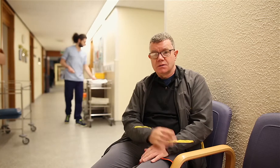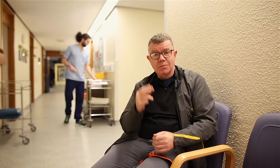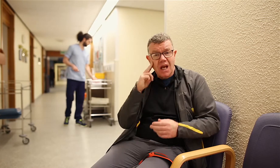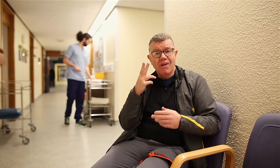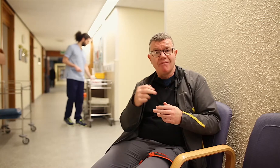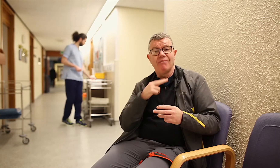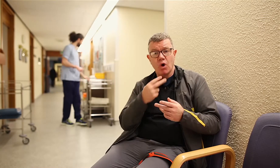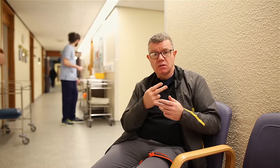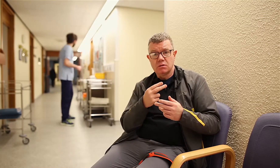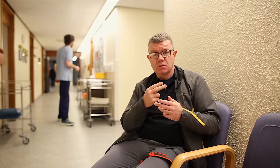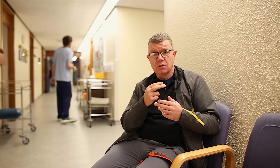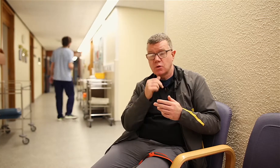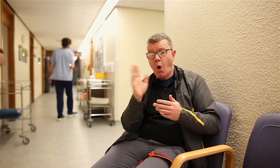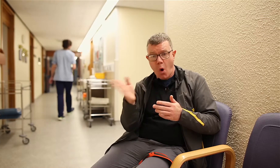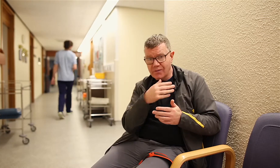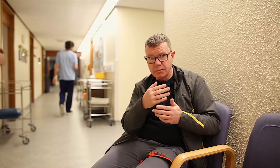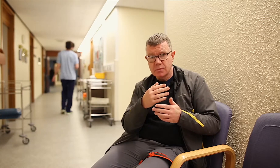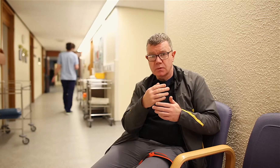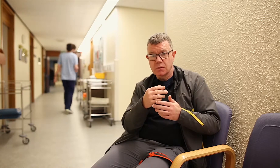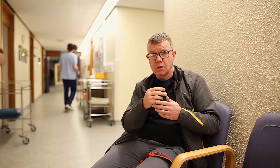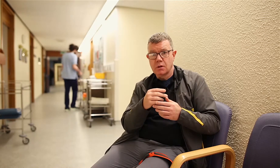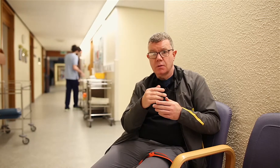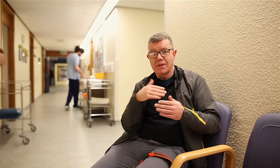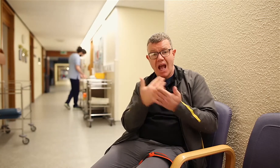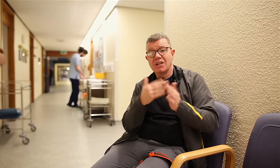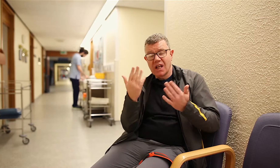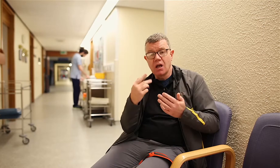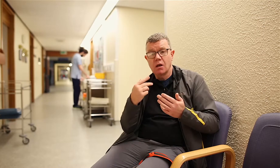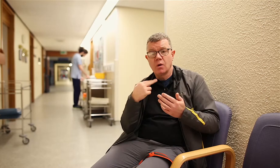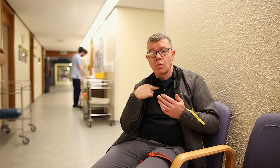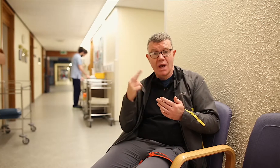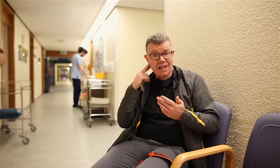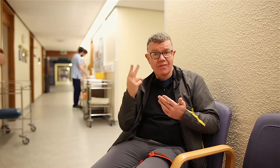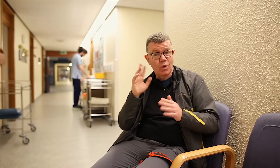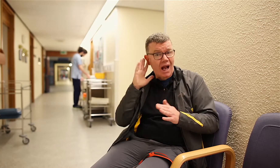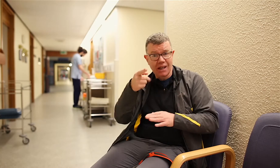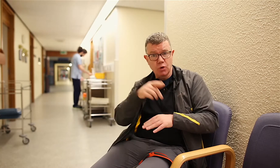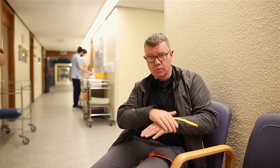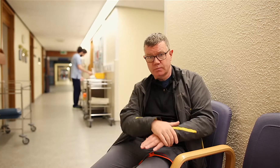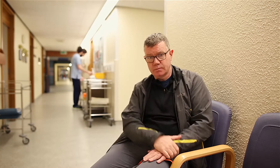Some deaf have a voice, not all of them. At the end of the day, we are deaf, we can't hear you.